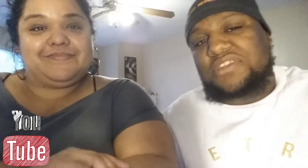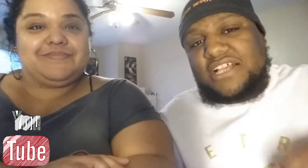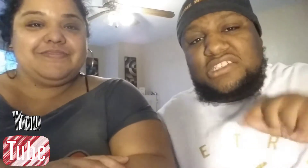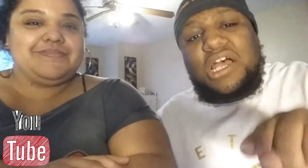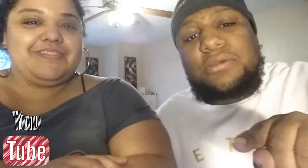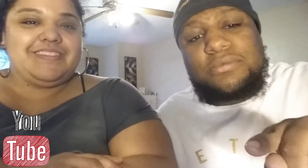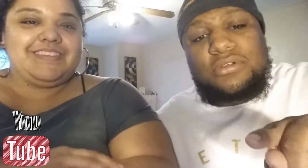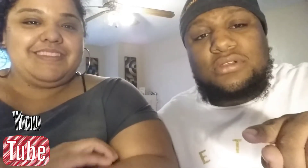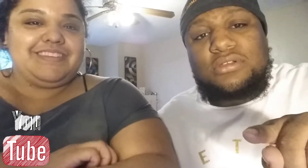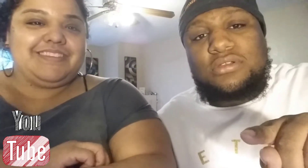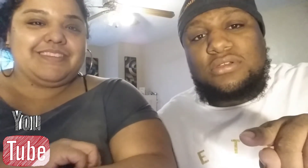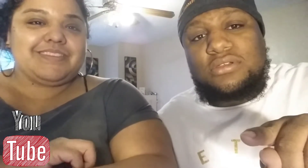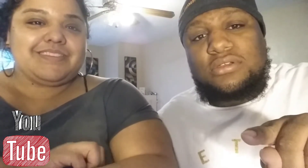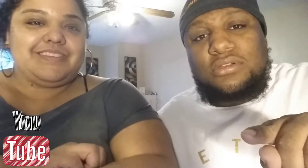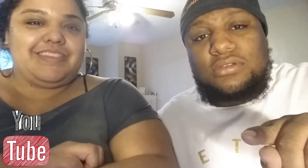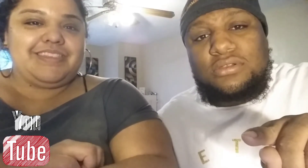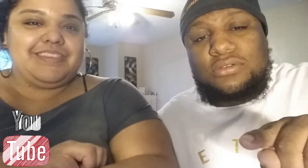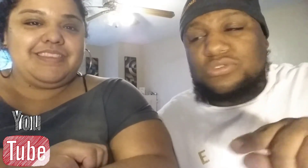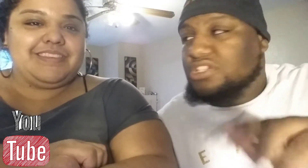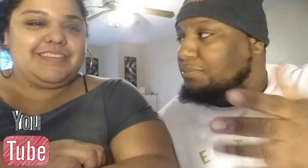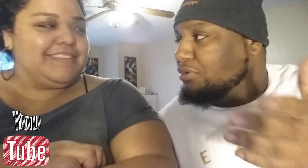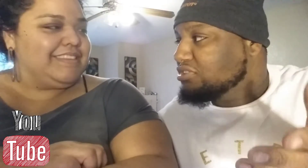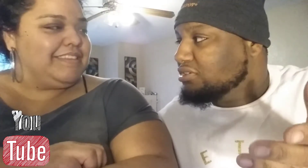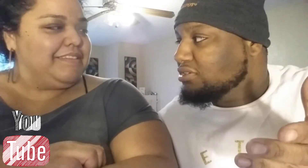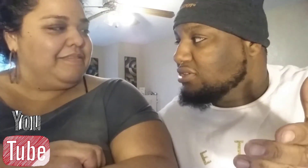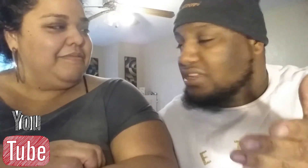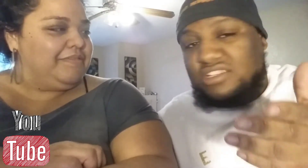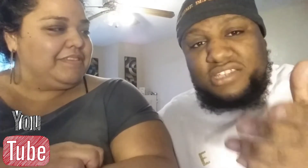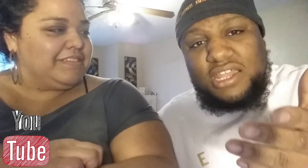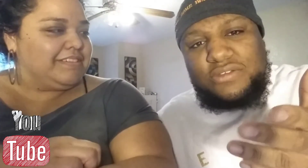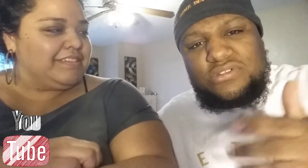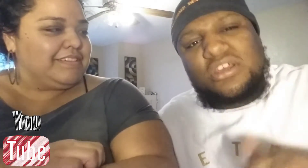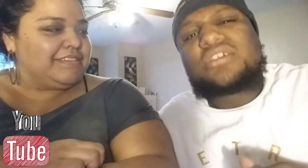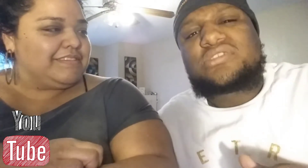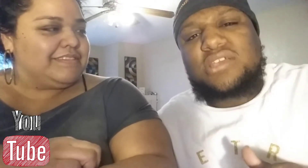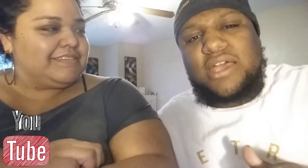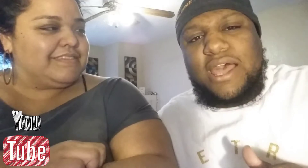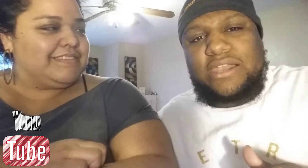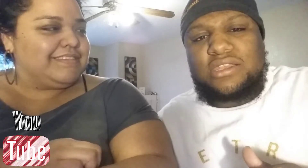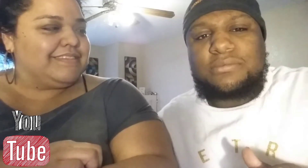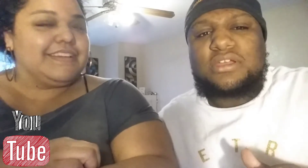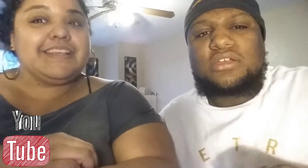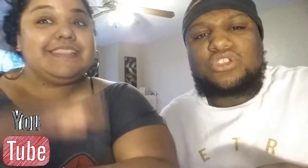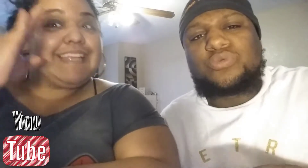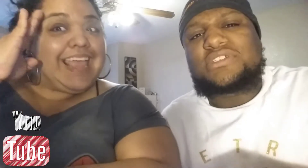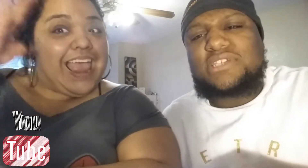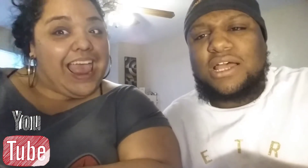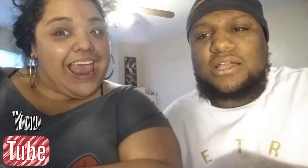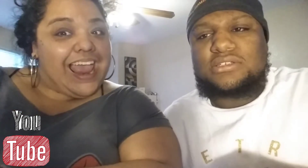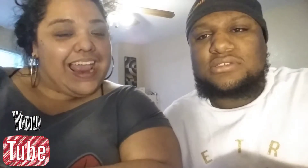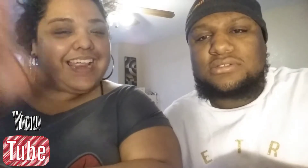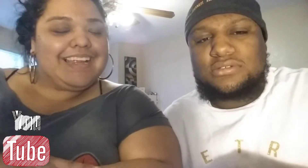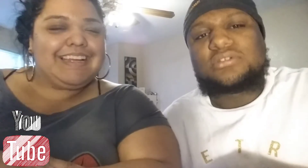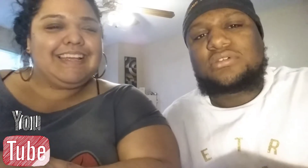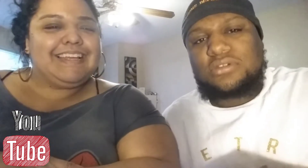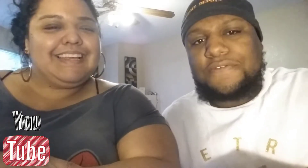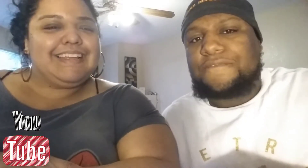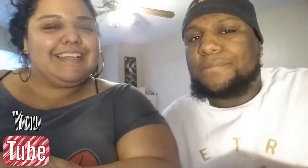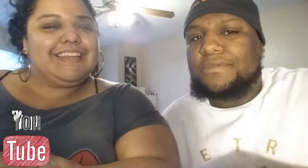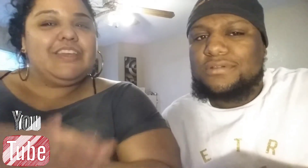next time you see a person that does sign language, say hi to them doing signs. You